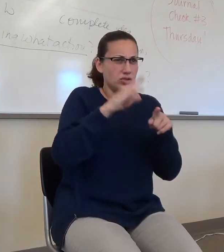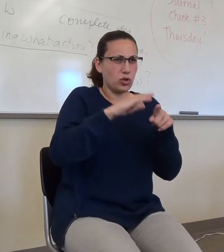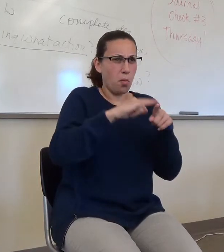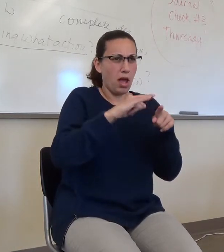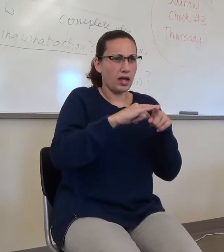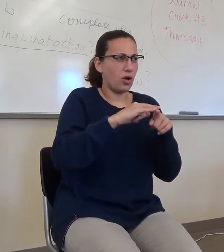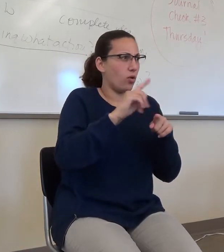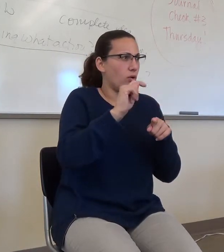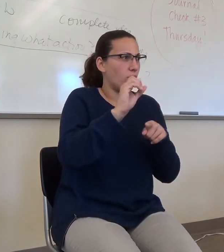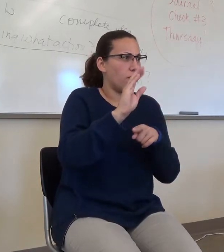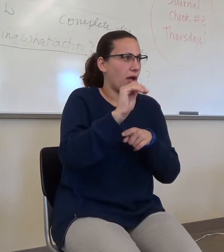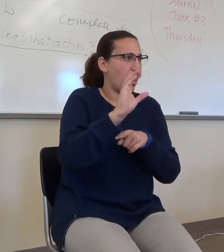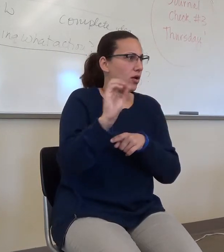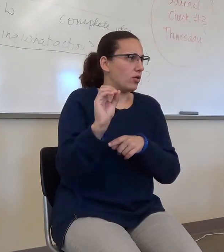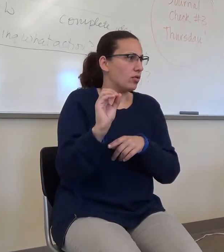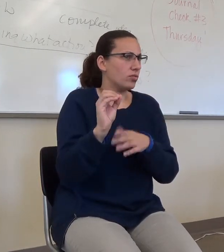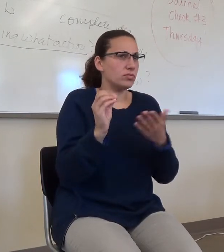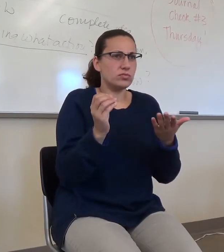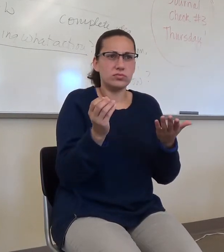paraphrase sentence 6?